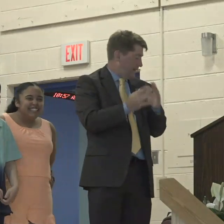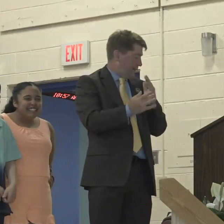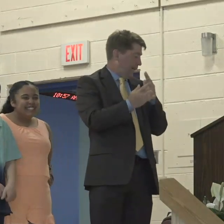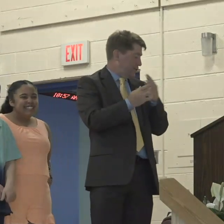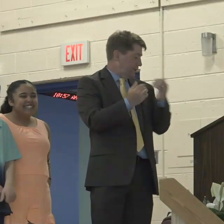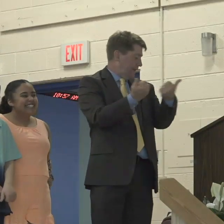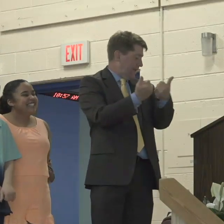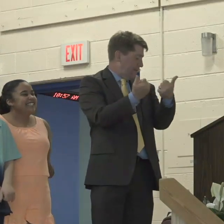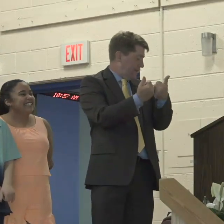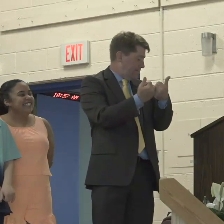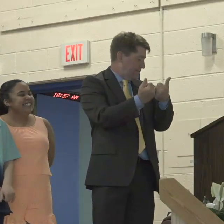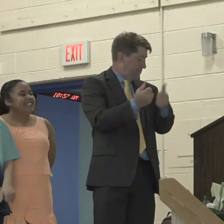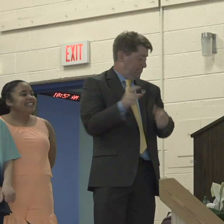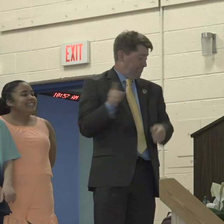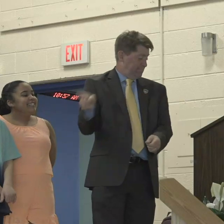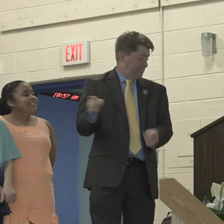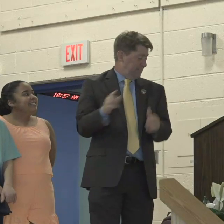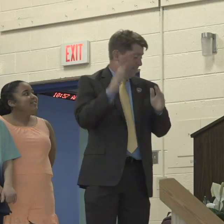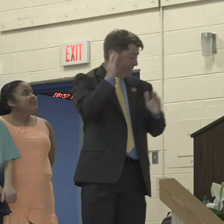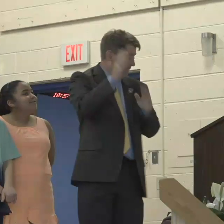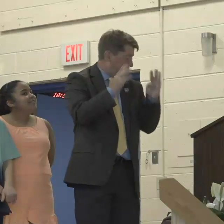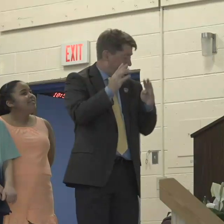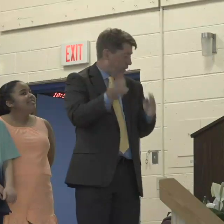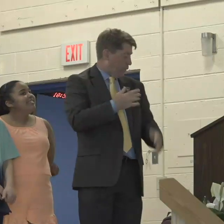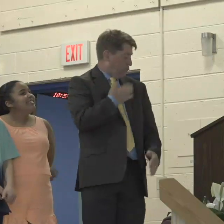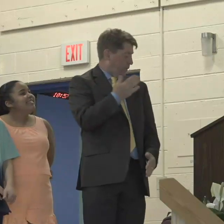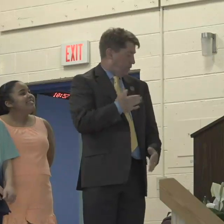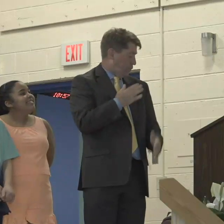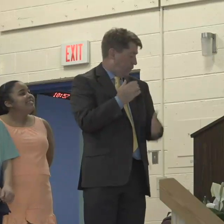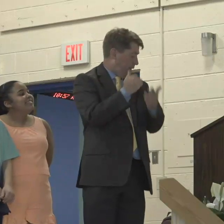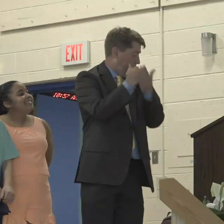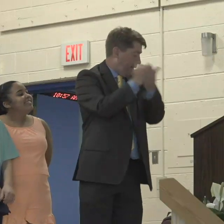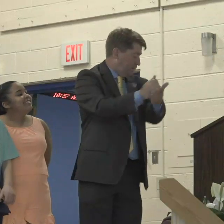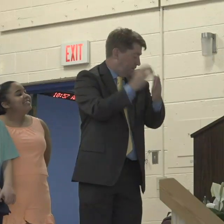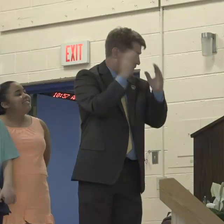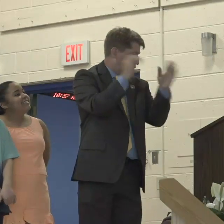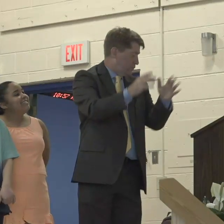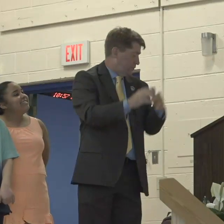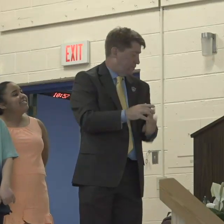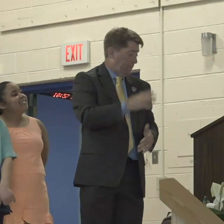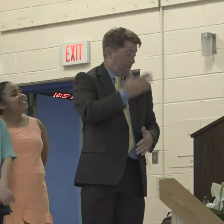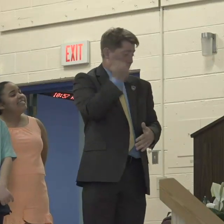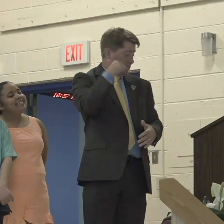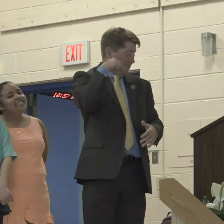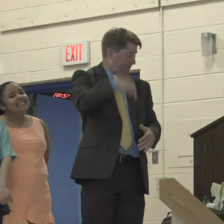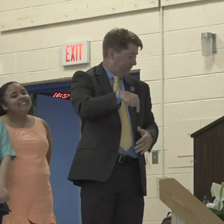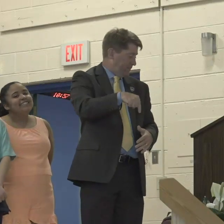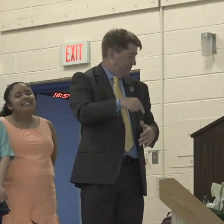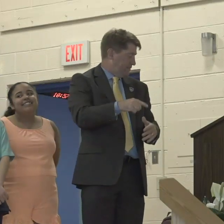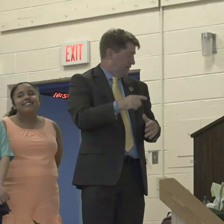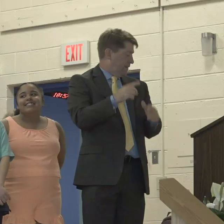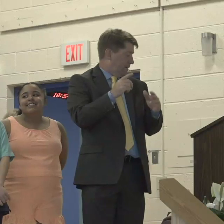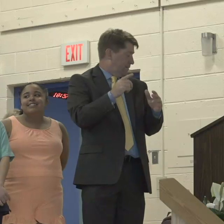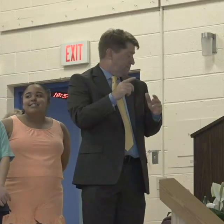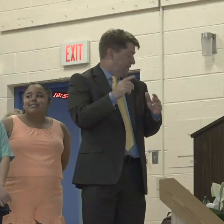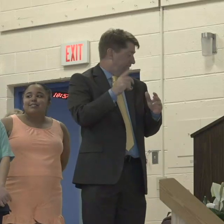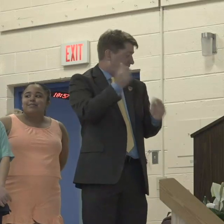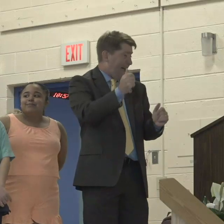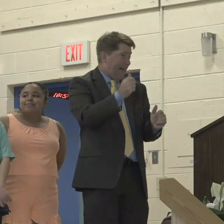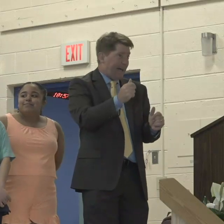They have been extremely creative in their games and creative in how they help others.